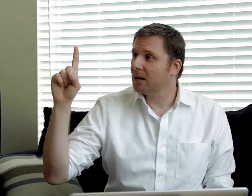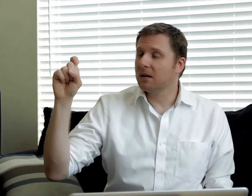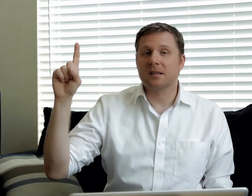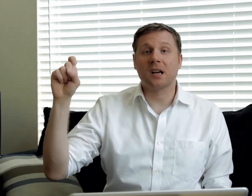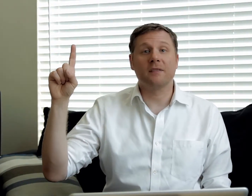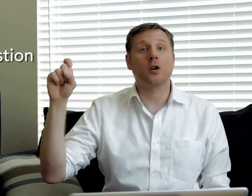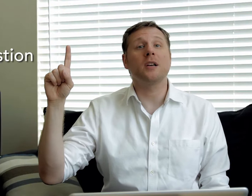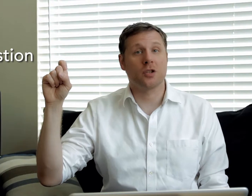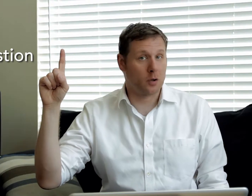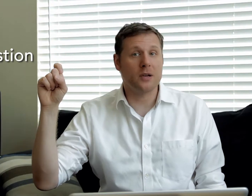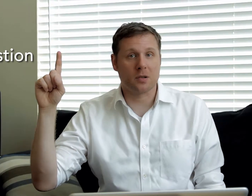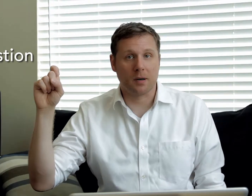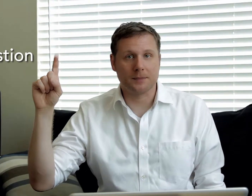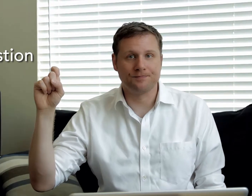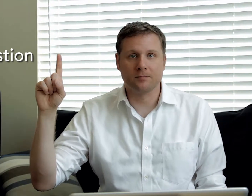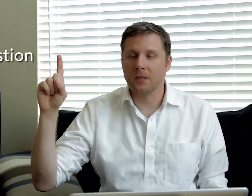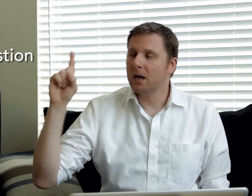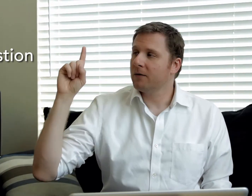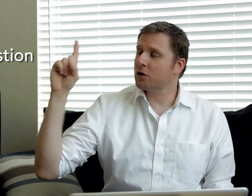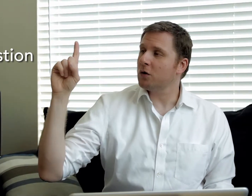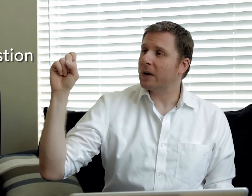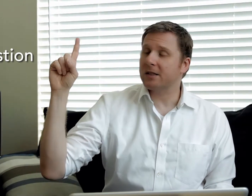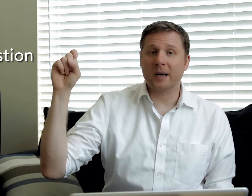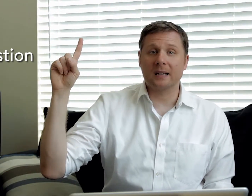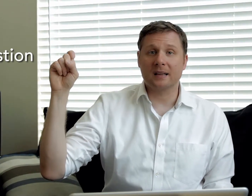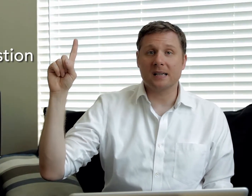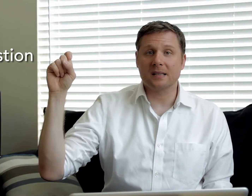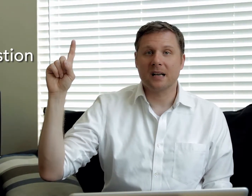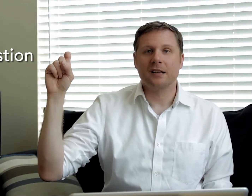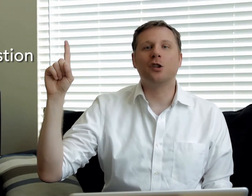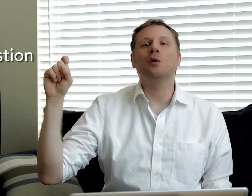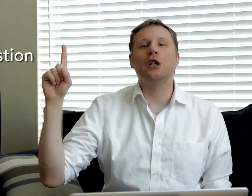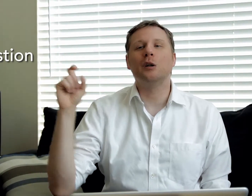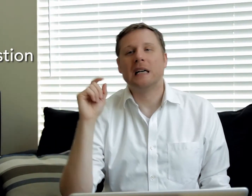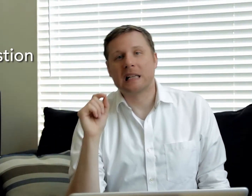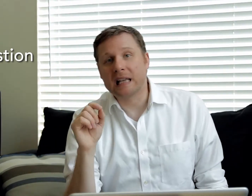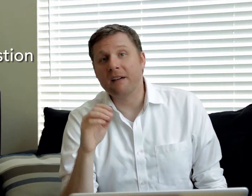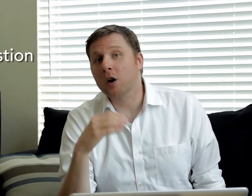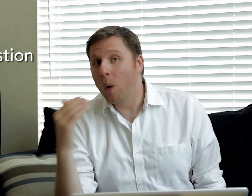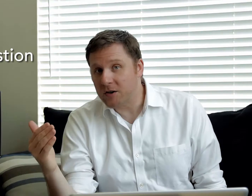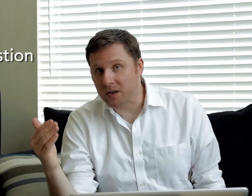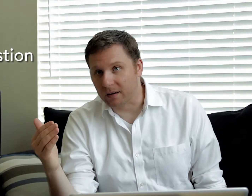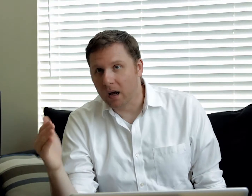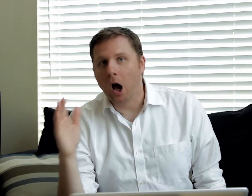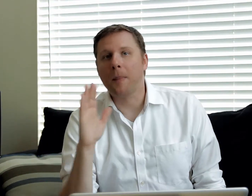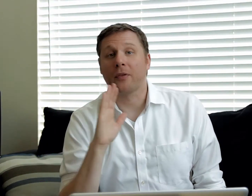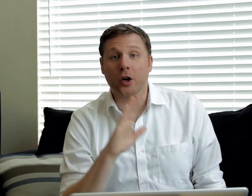the sign for question or question mark. If your student raises their hand like this, then you know that they have a question about the